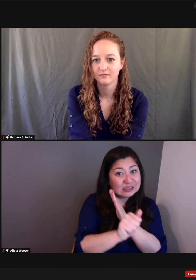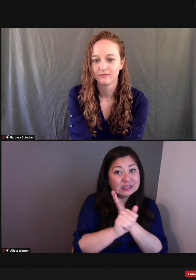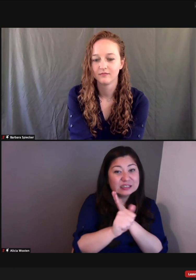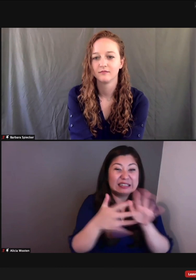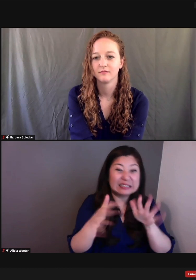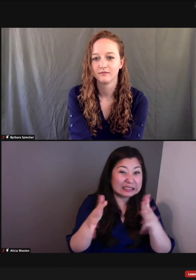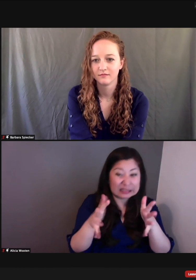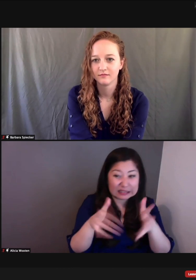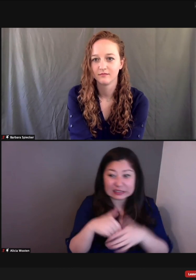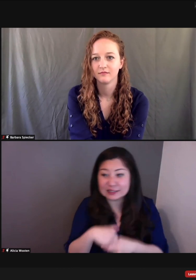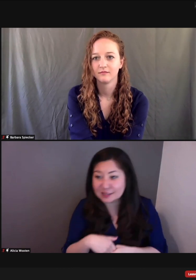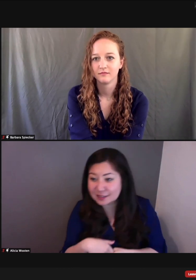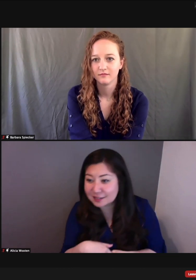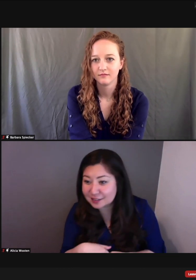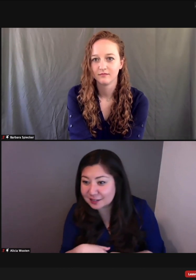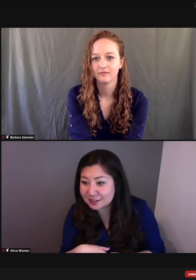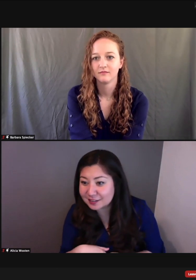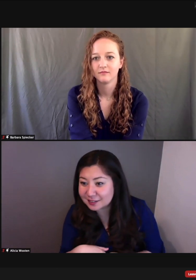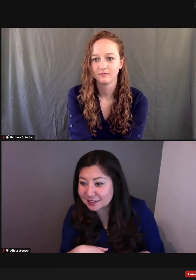STEM?